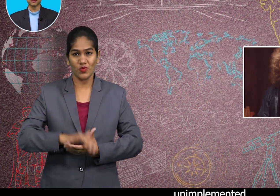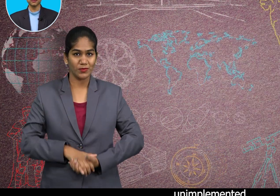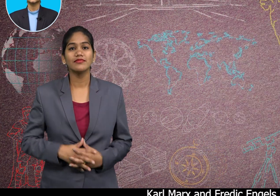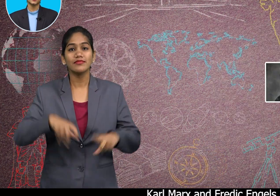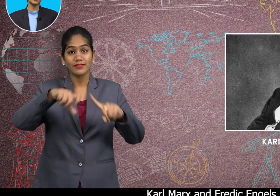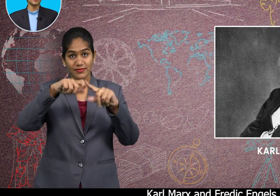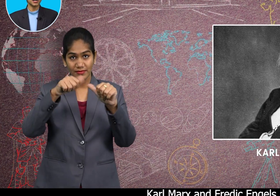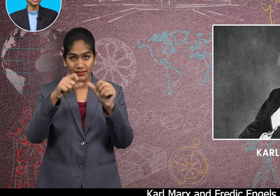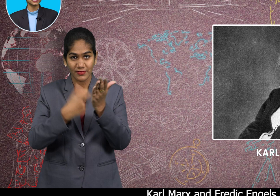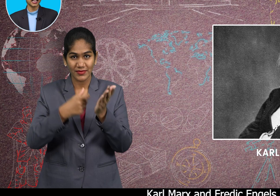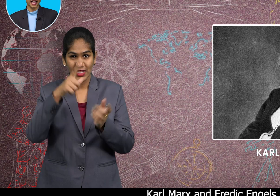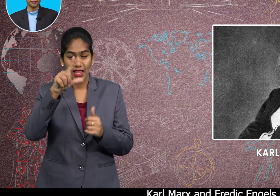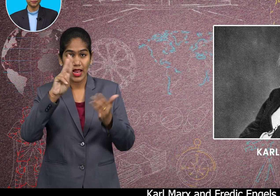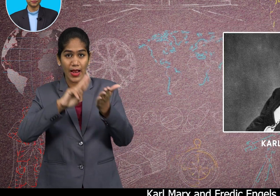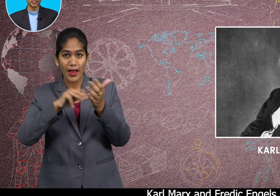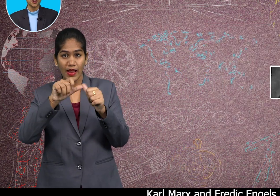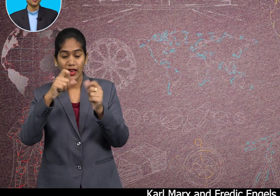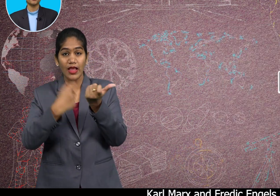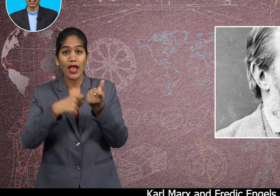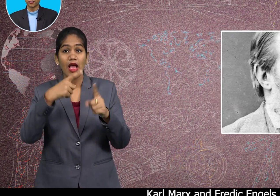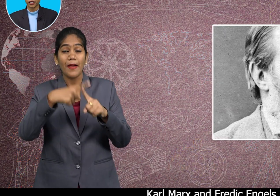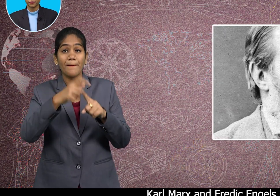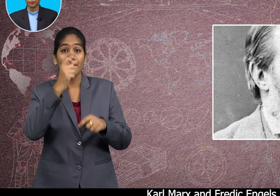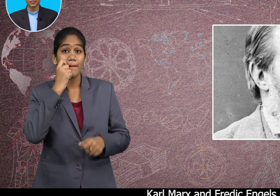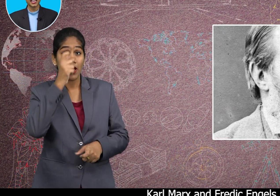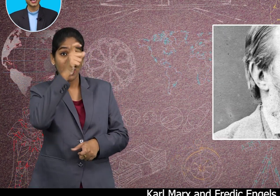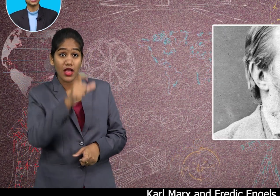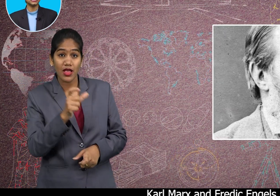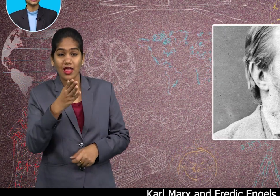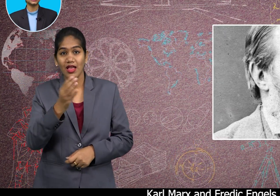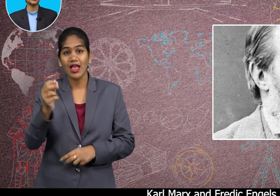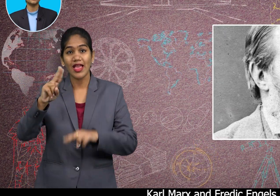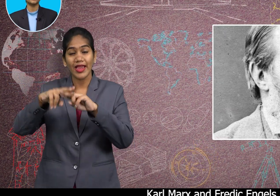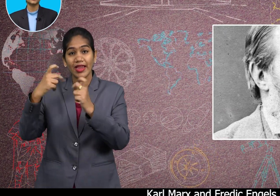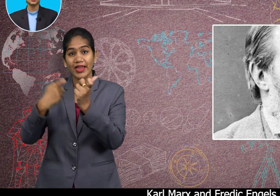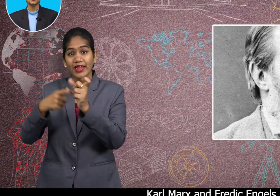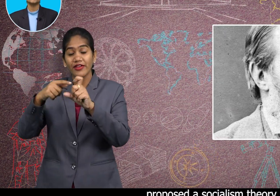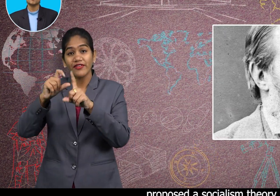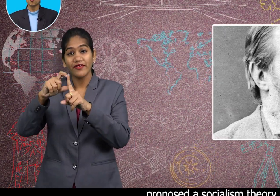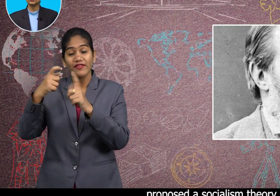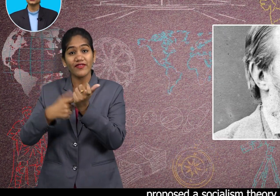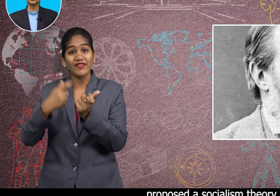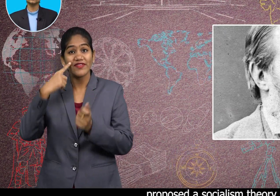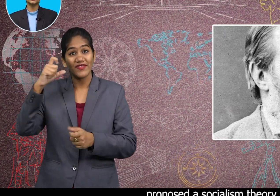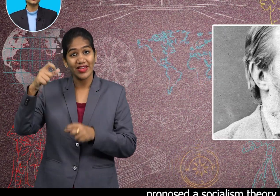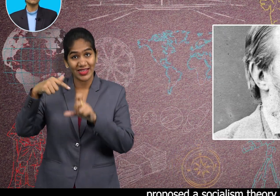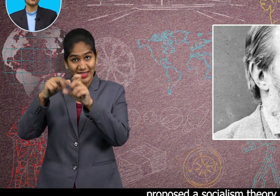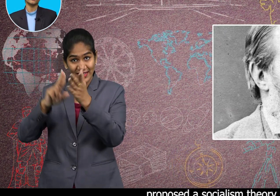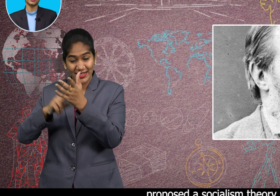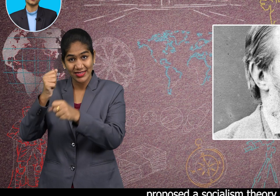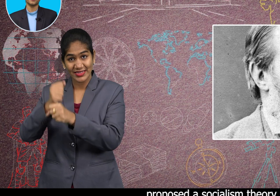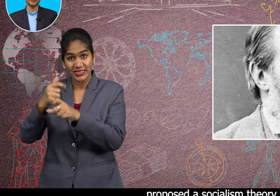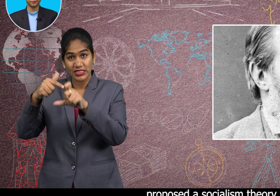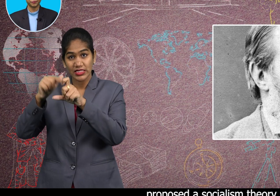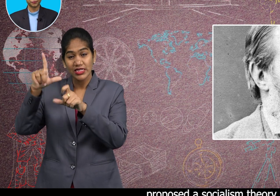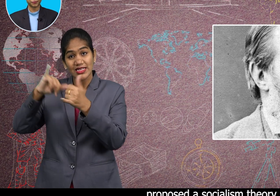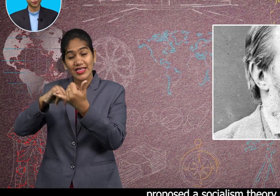Karl Marx and Friedrich Engels proposed socialism